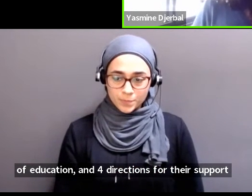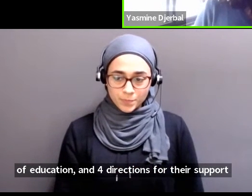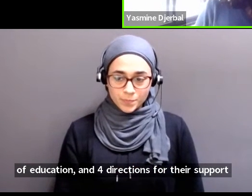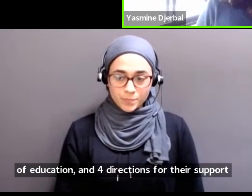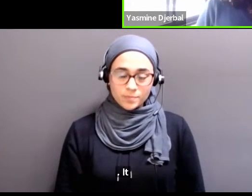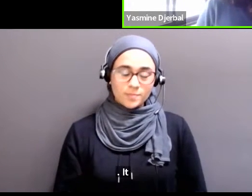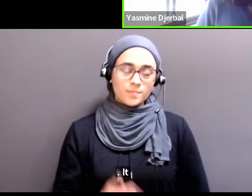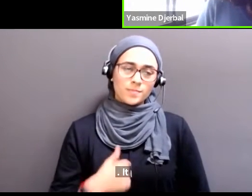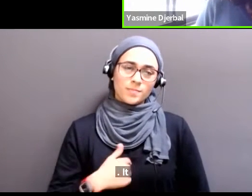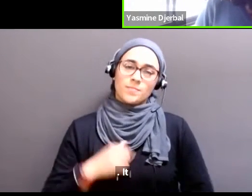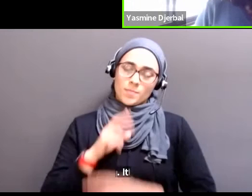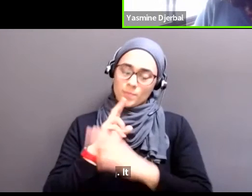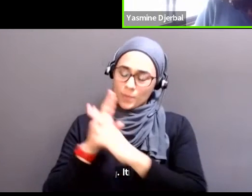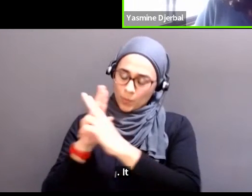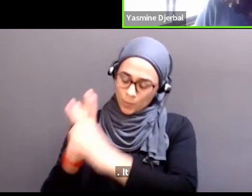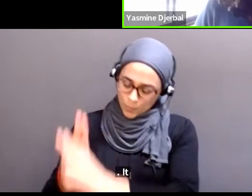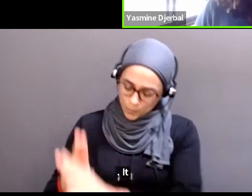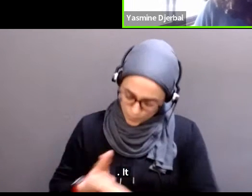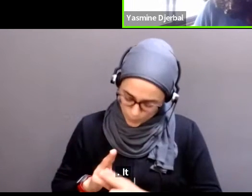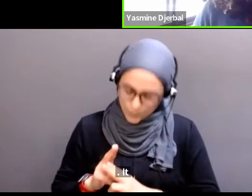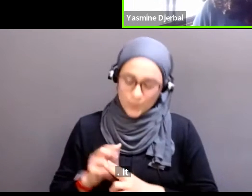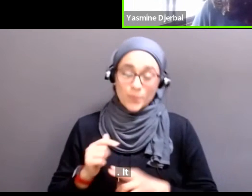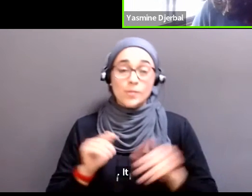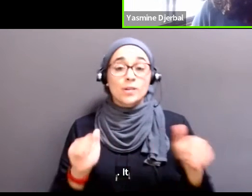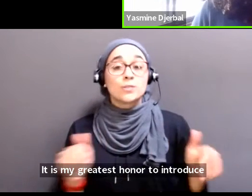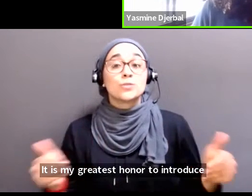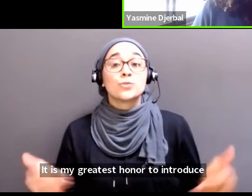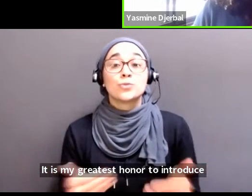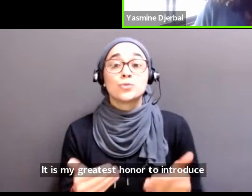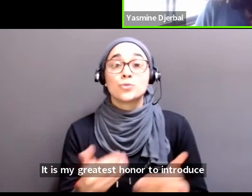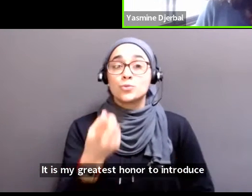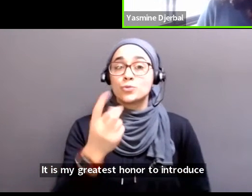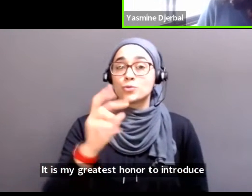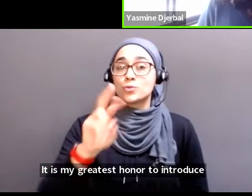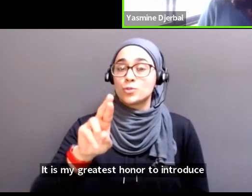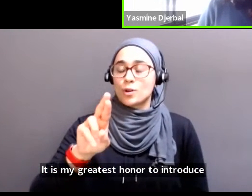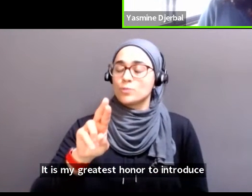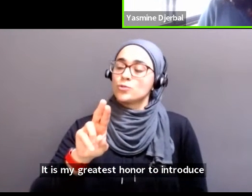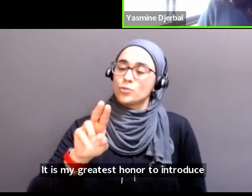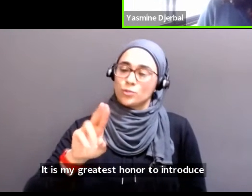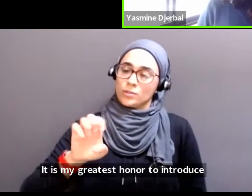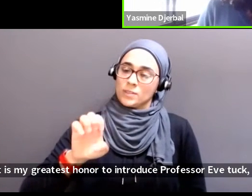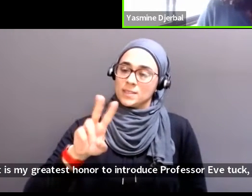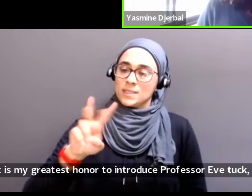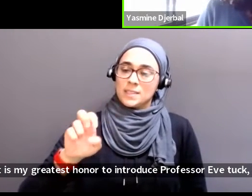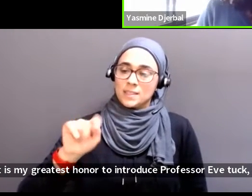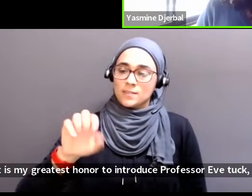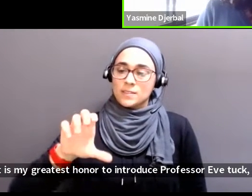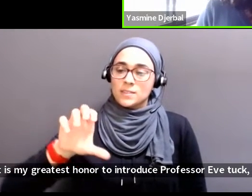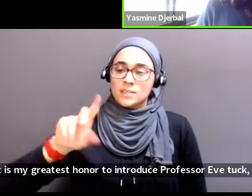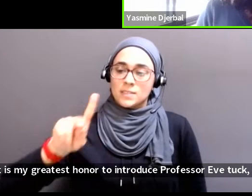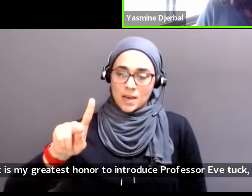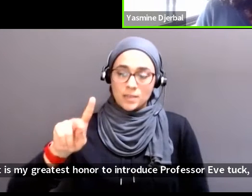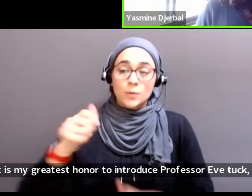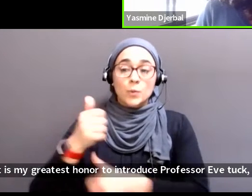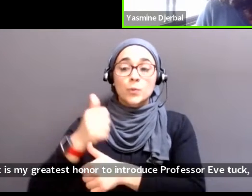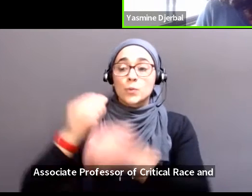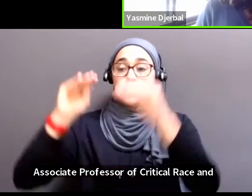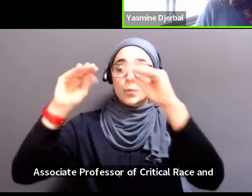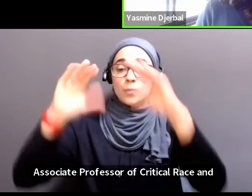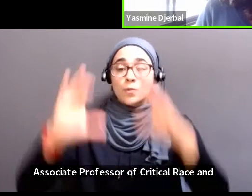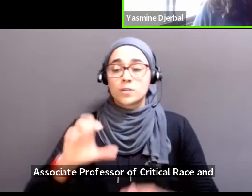It is my greatest honor to introduce Professor Eve Tuck, Associate Professor of Critical Race and Indigenous